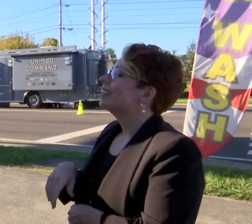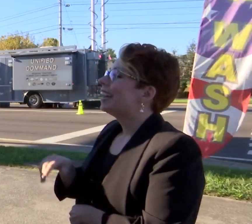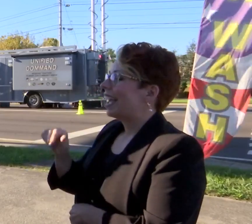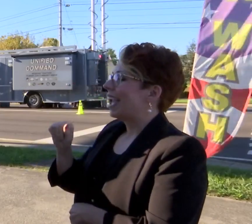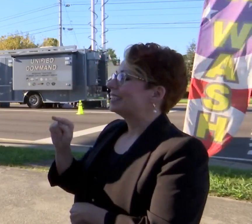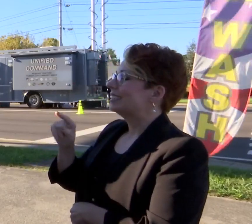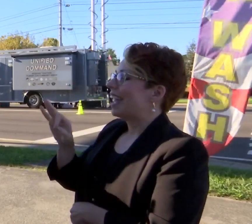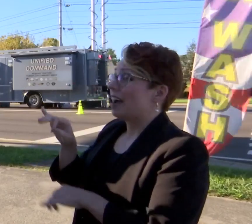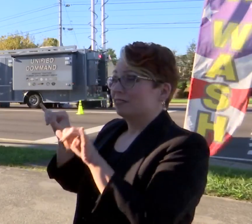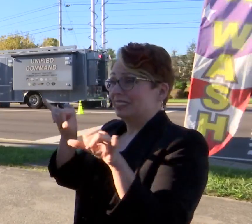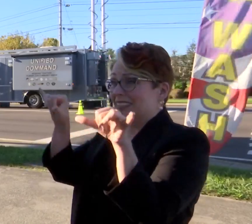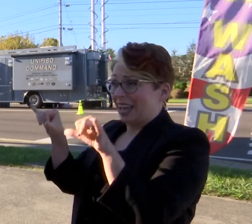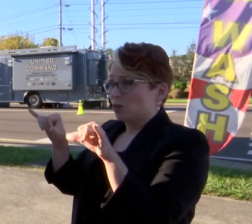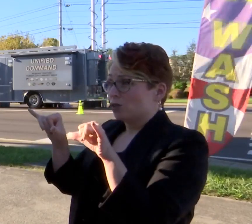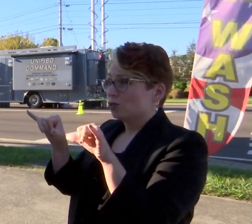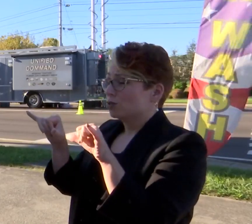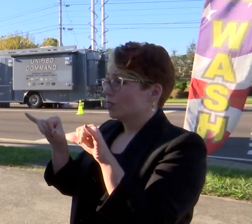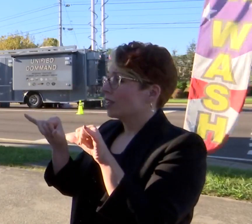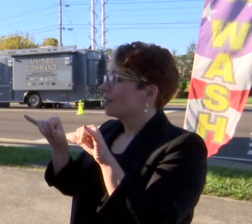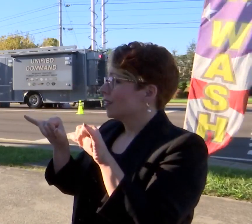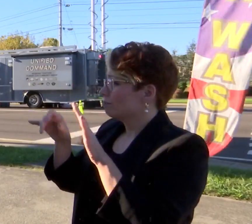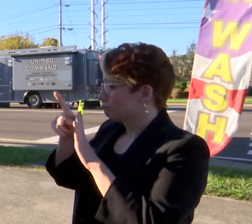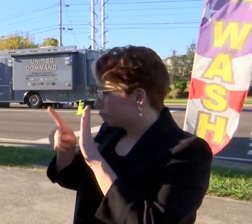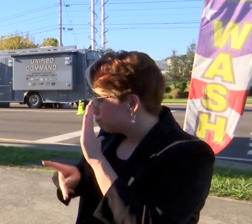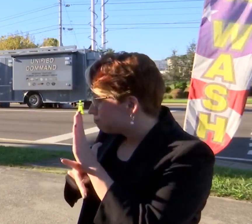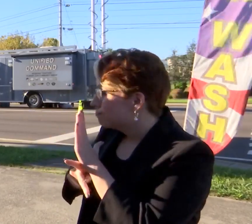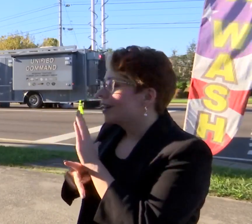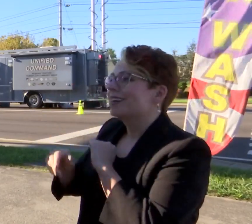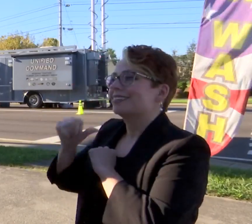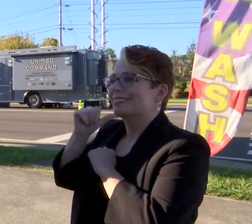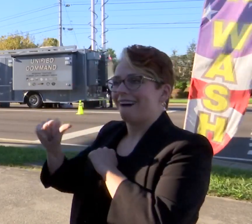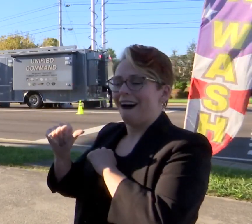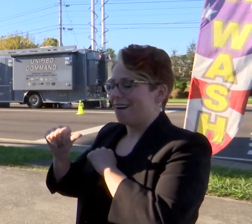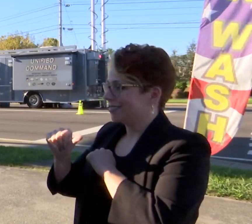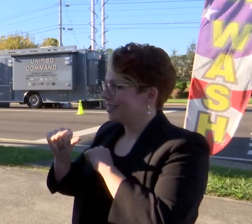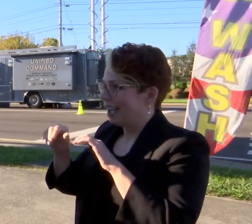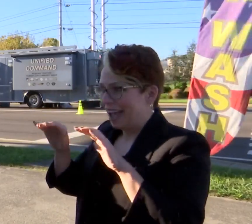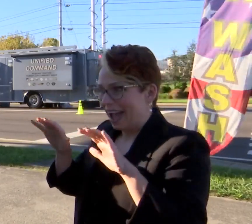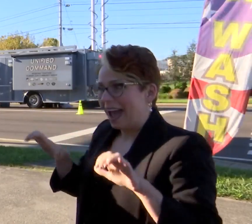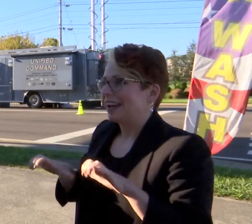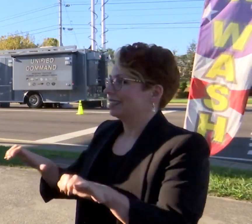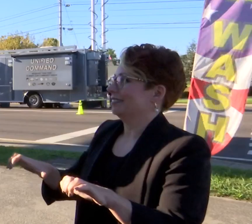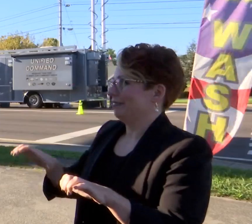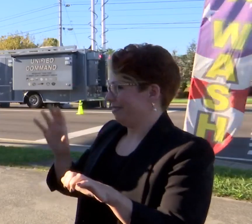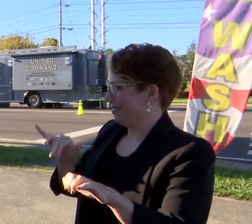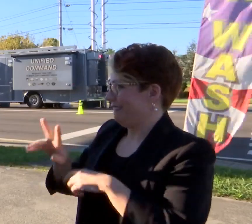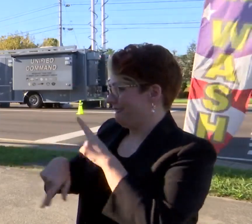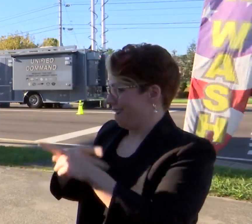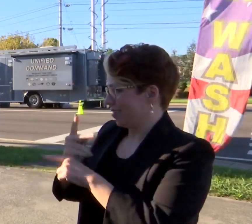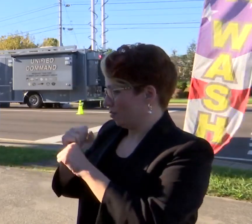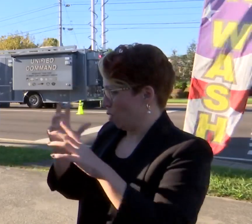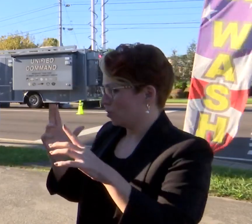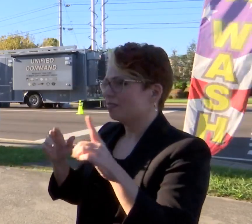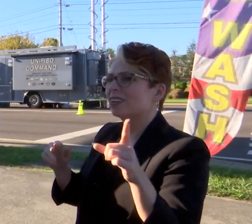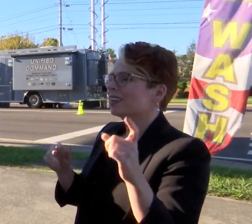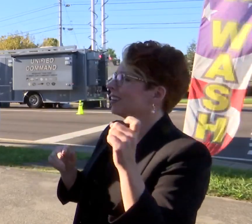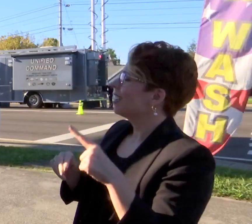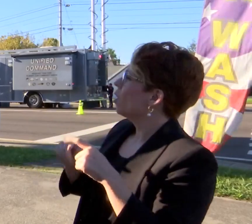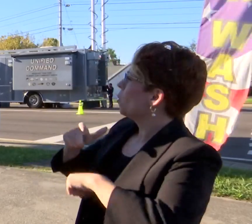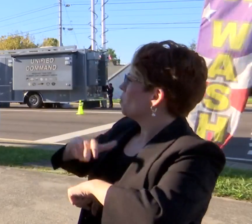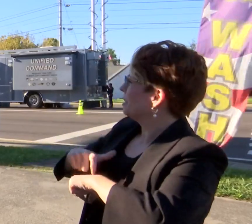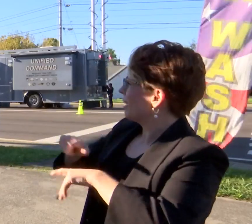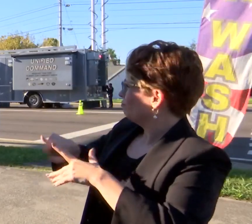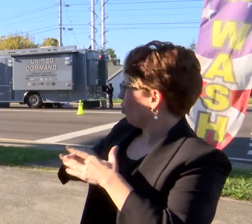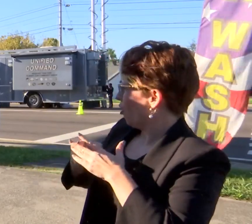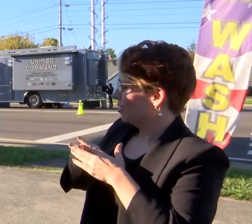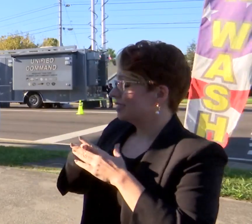and protocols, you would not package commercial grade explosives and the blast caps together. So roughly what time did this start? This process has been going